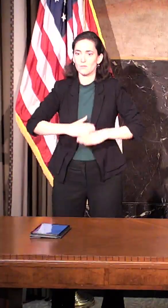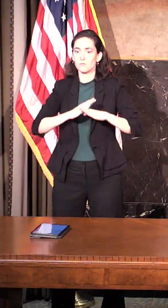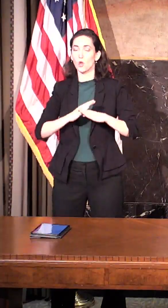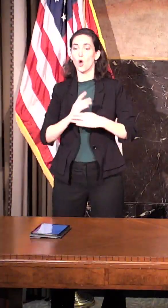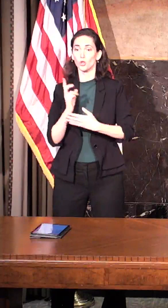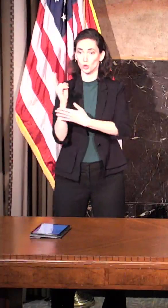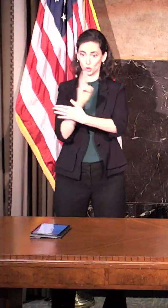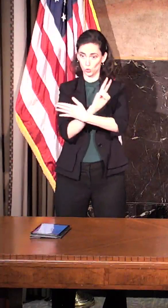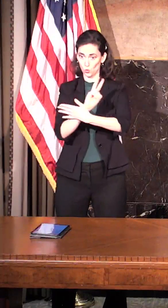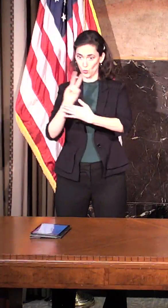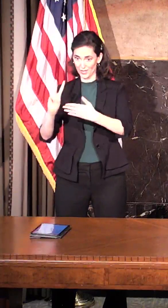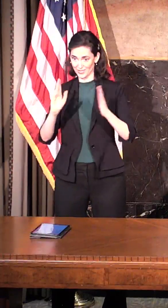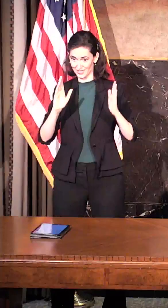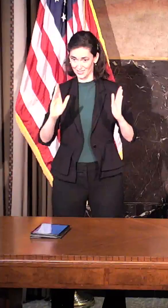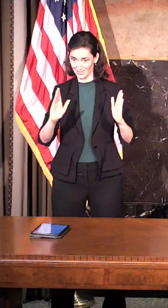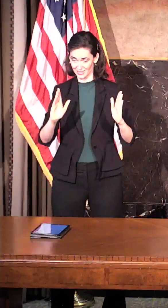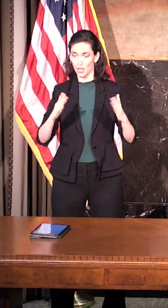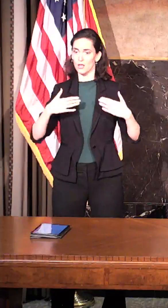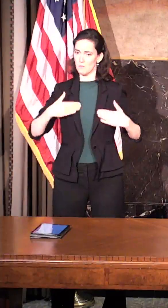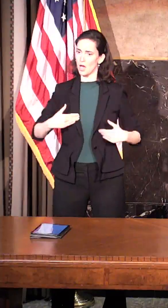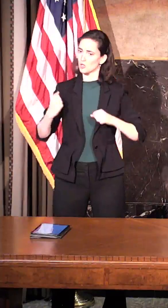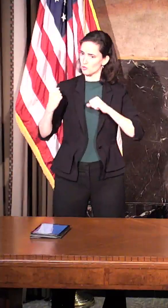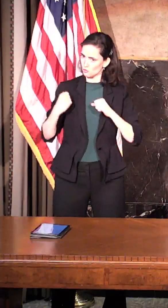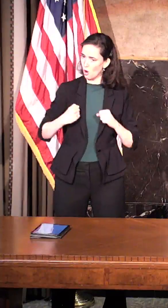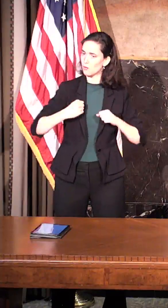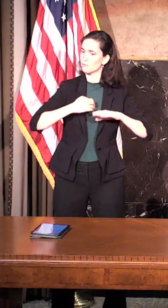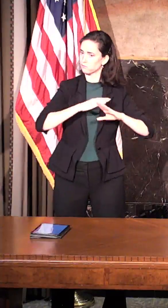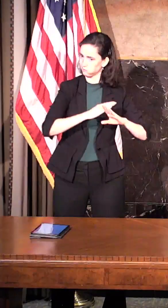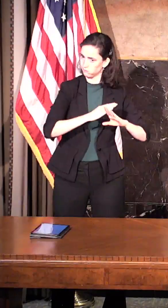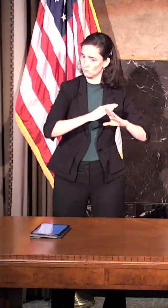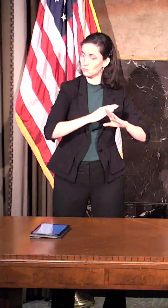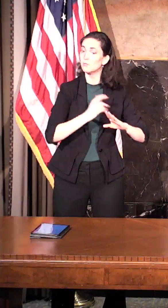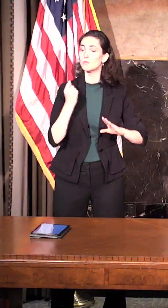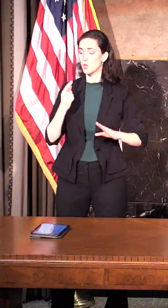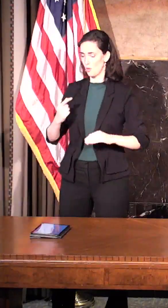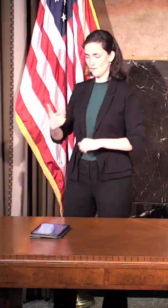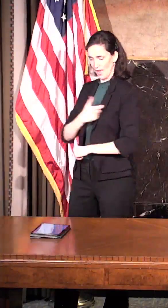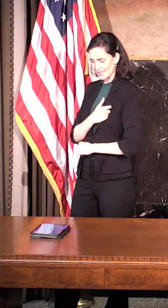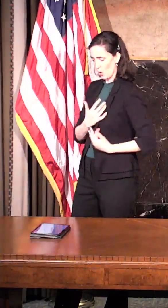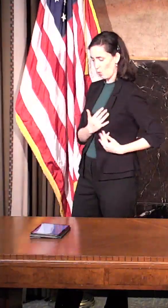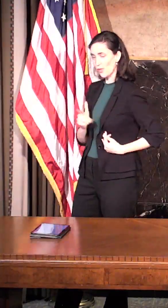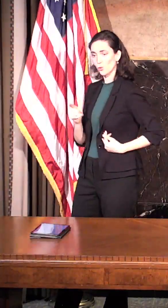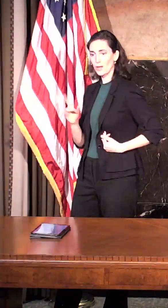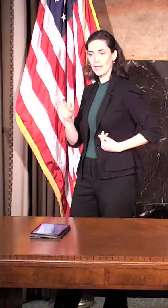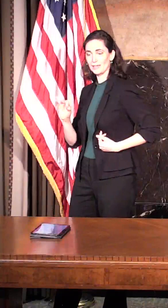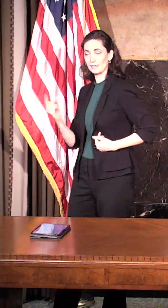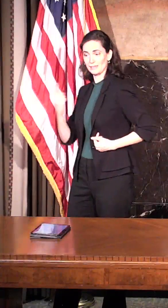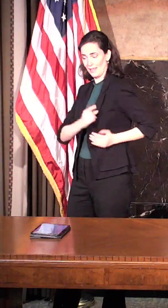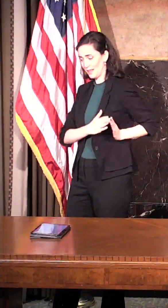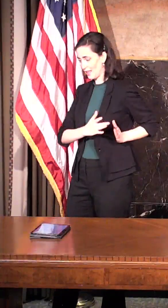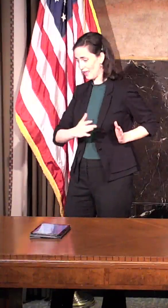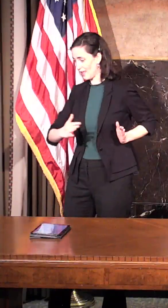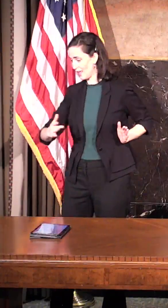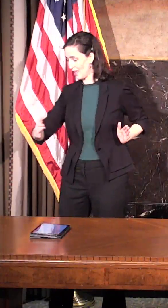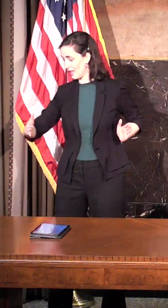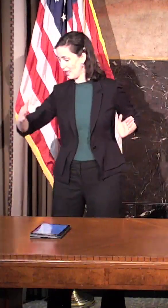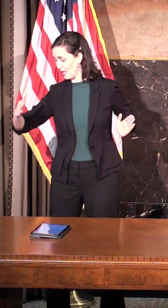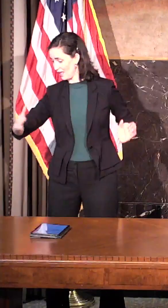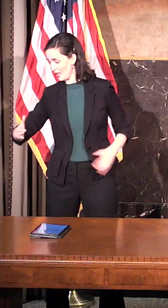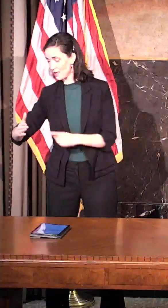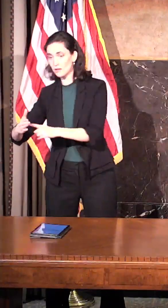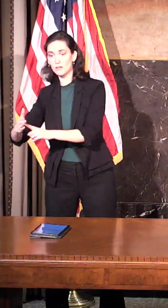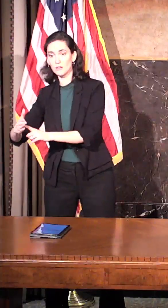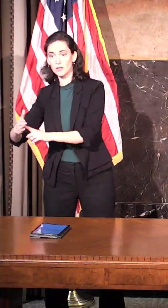at 28 days, you have a little bit even better protection. At 28 days and going forward, 0 deaths